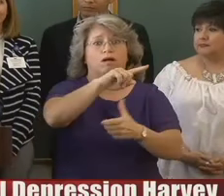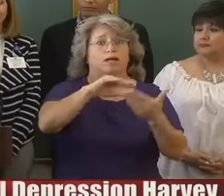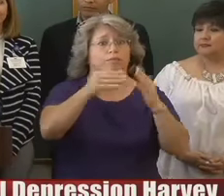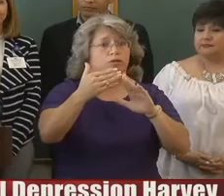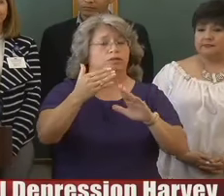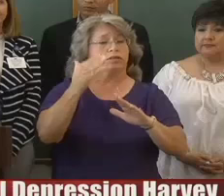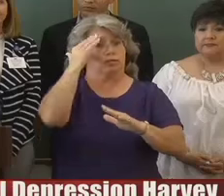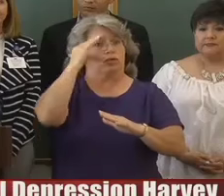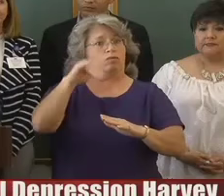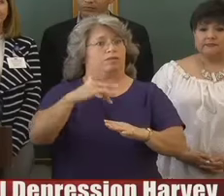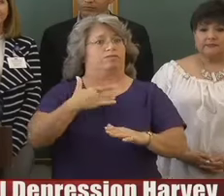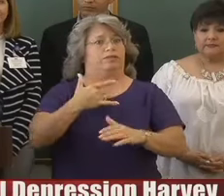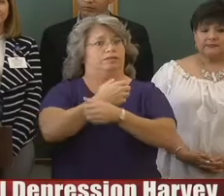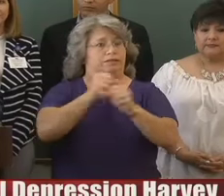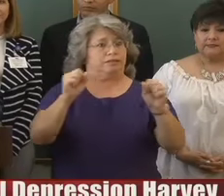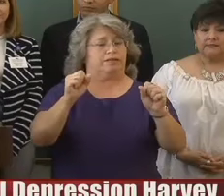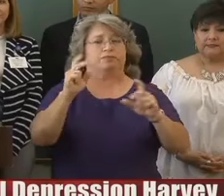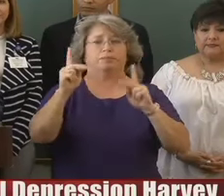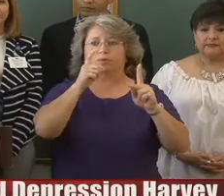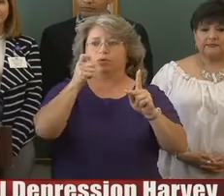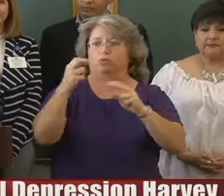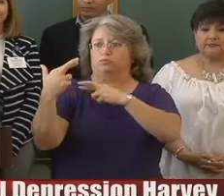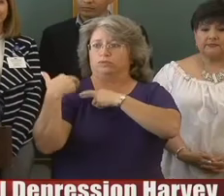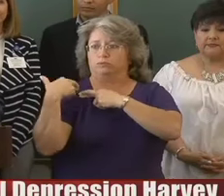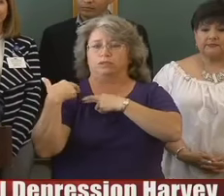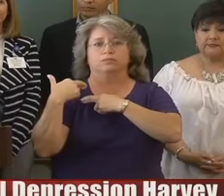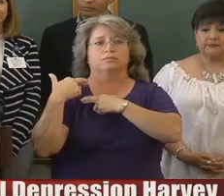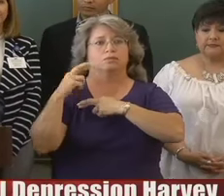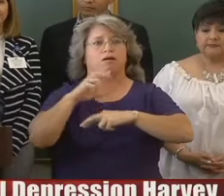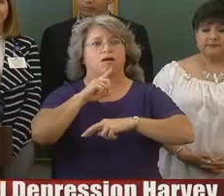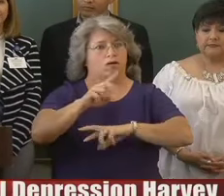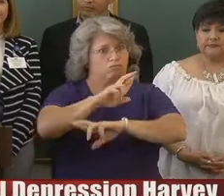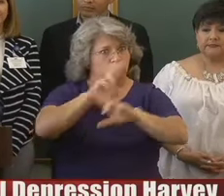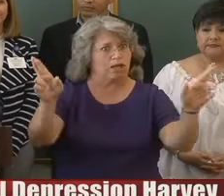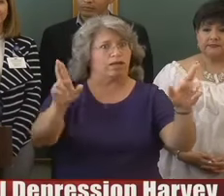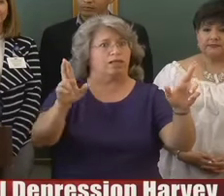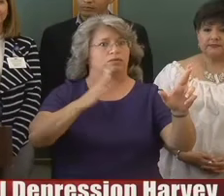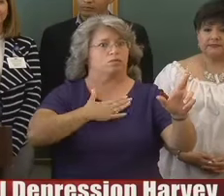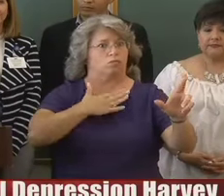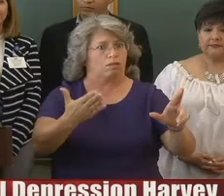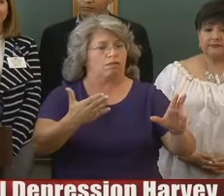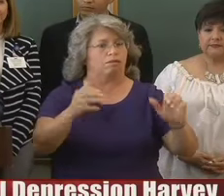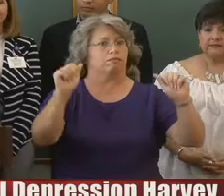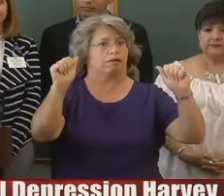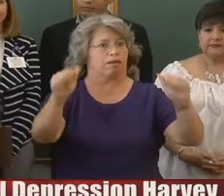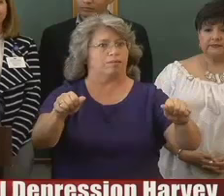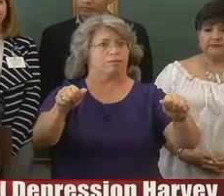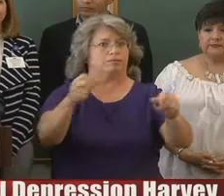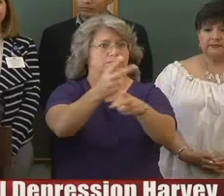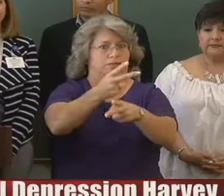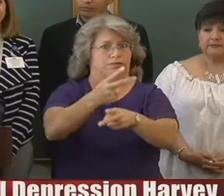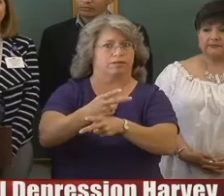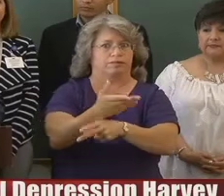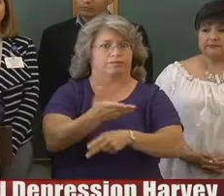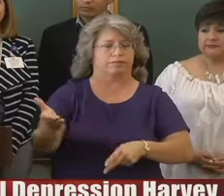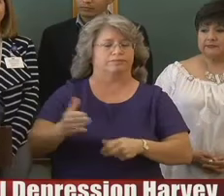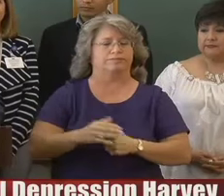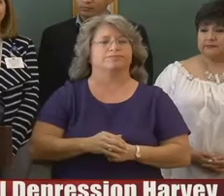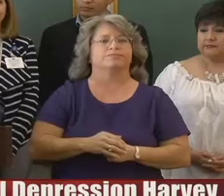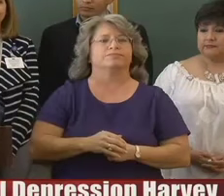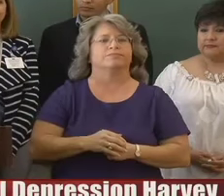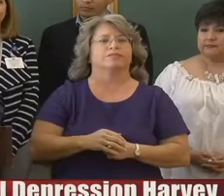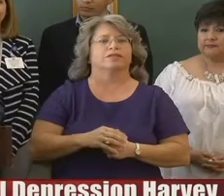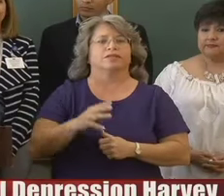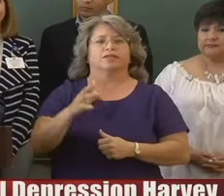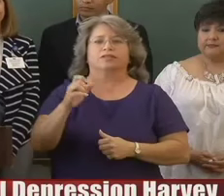that the folks that are making the calls and doing what they're supposed to be doing are ready, willing, and able. And so we